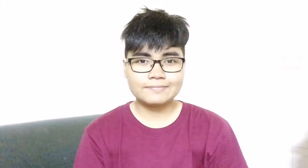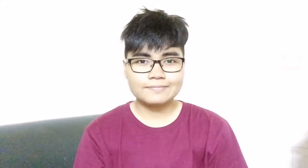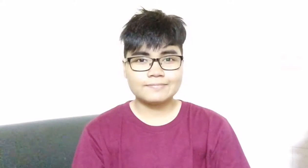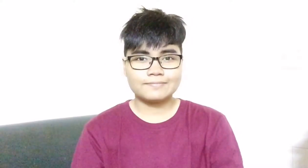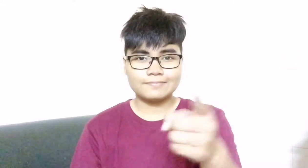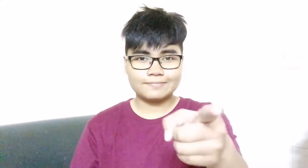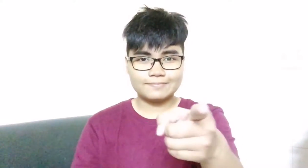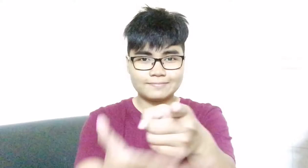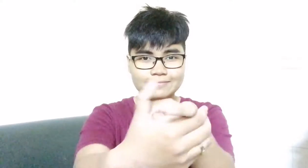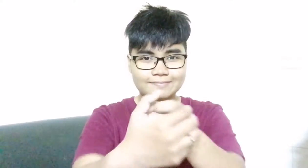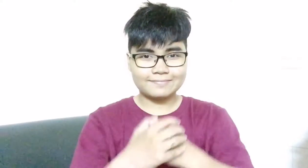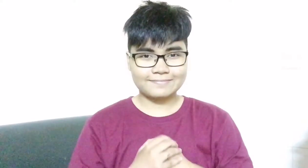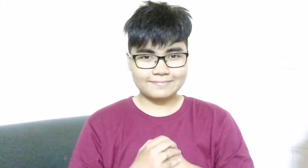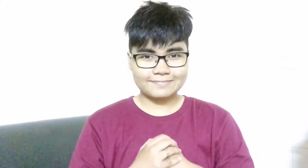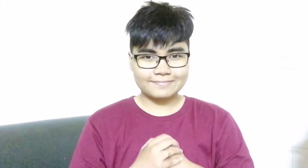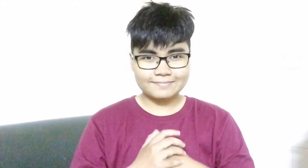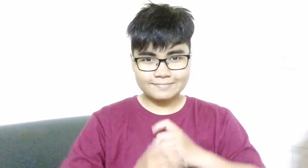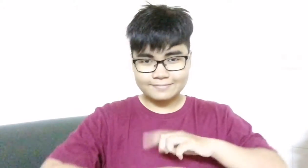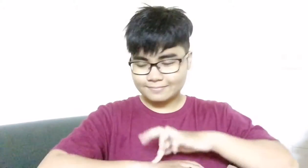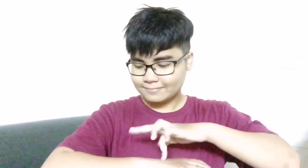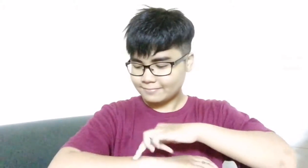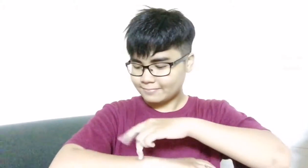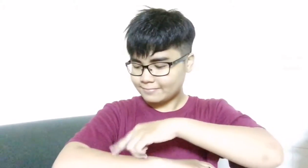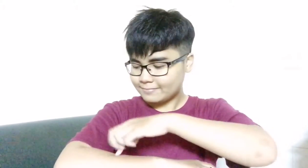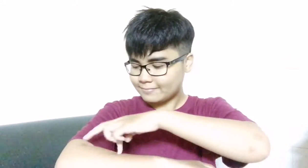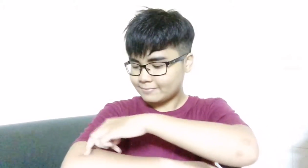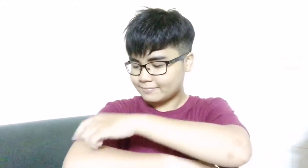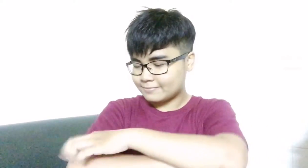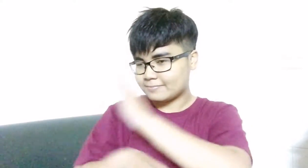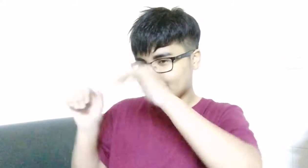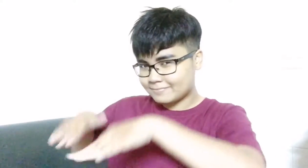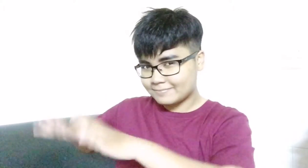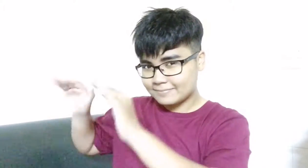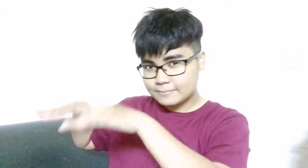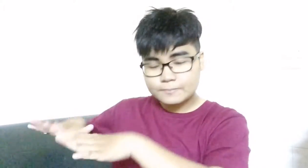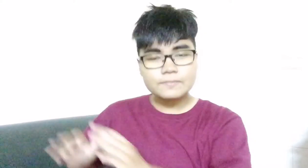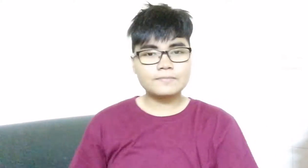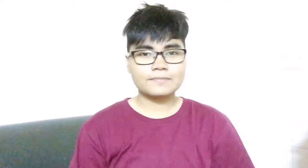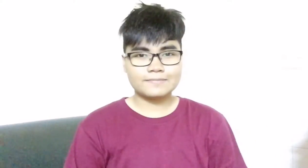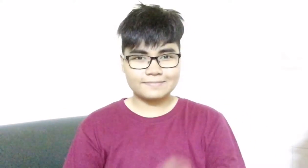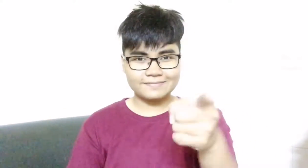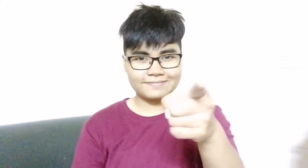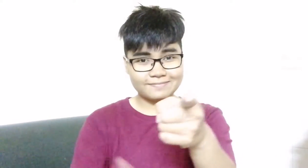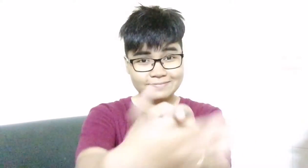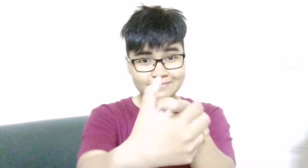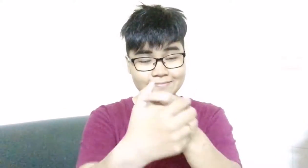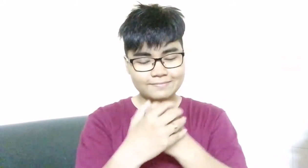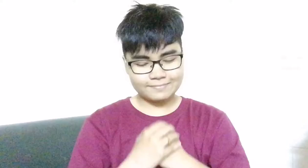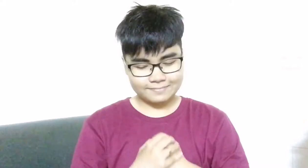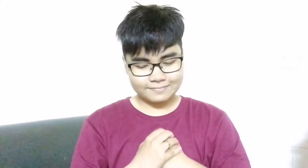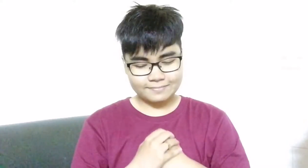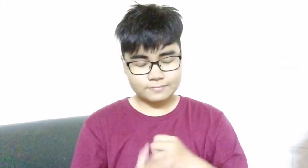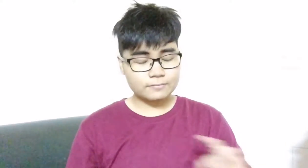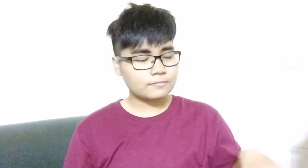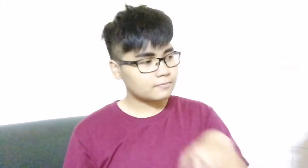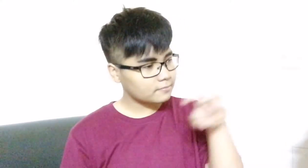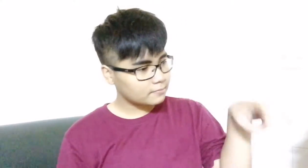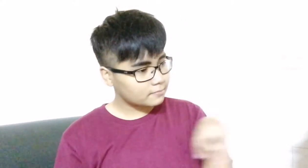You can take my heart for a walk on the beach You can take my heart for a little trip